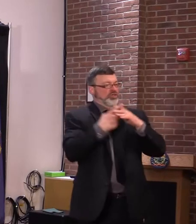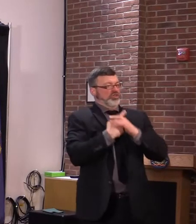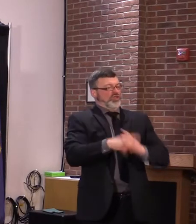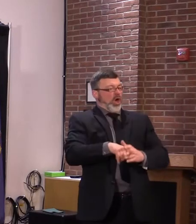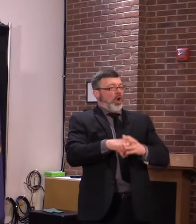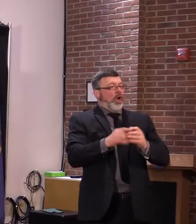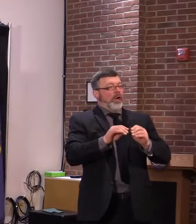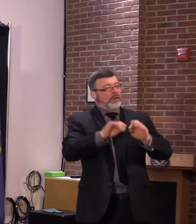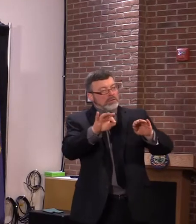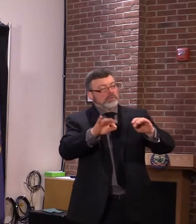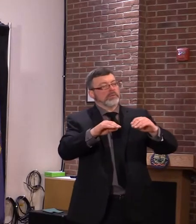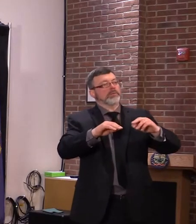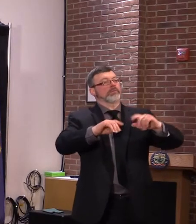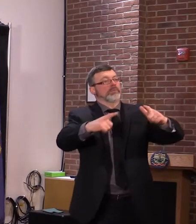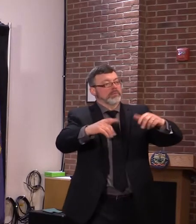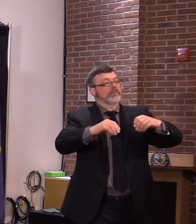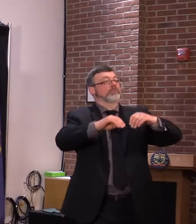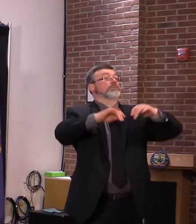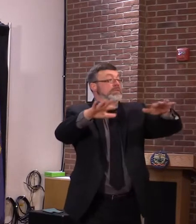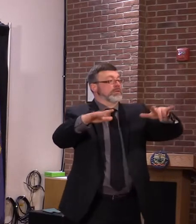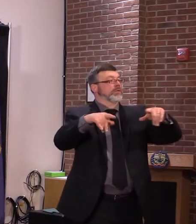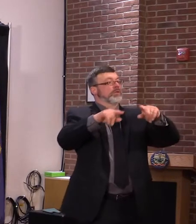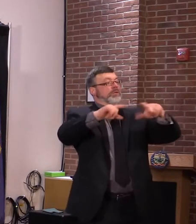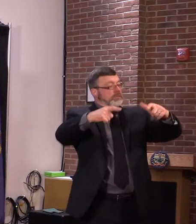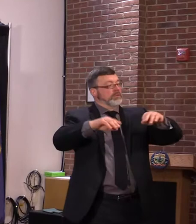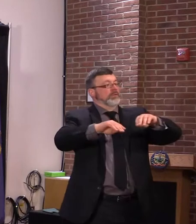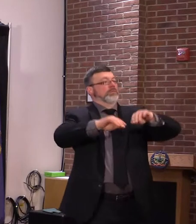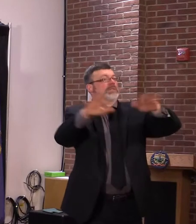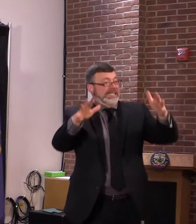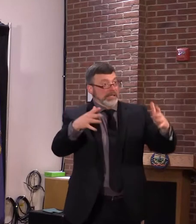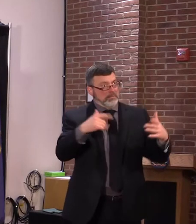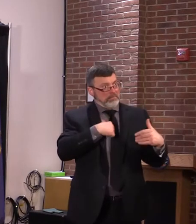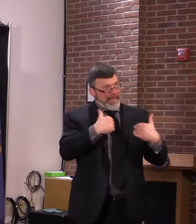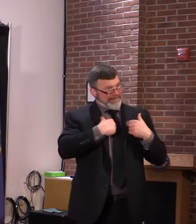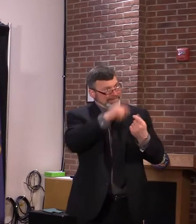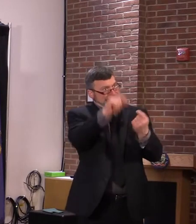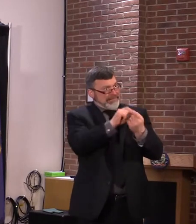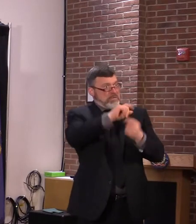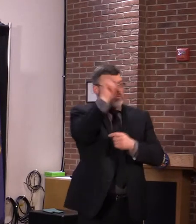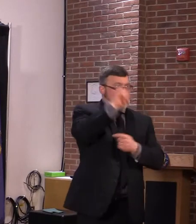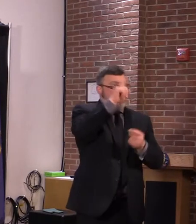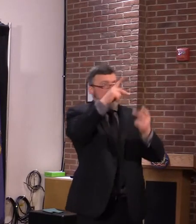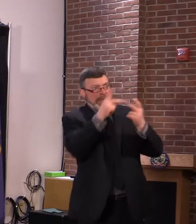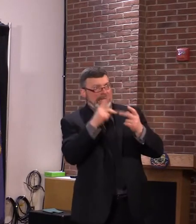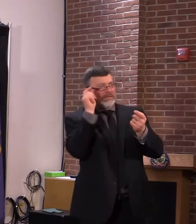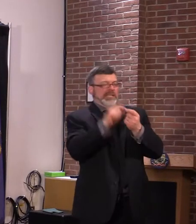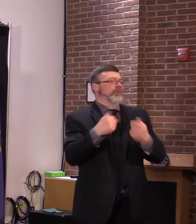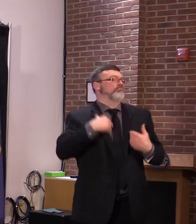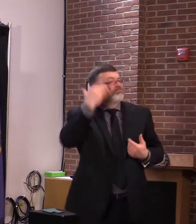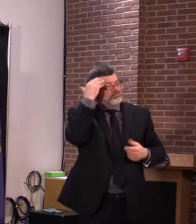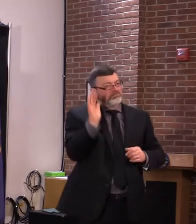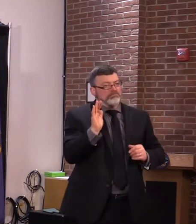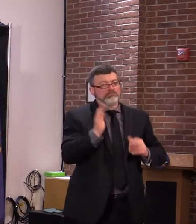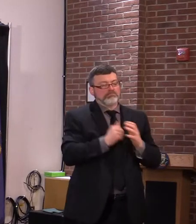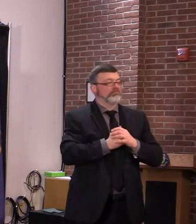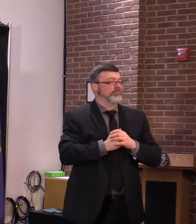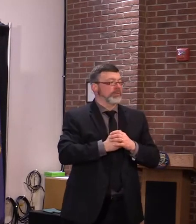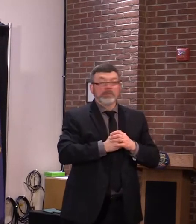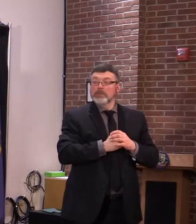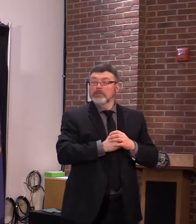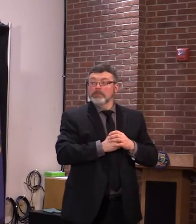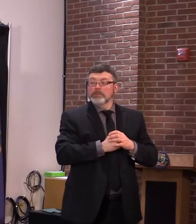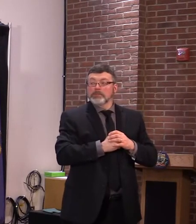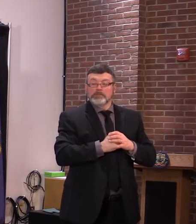emergency management to get you a specific timeline for various areas. We can get that to you,